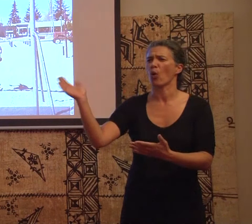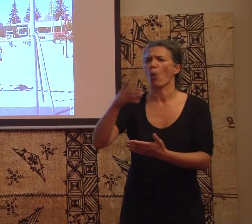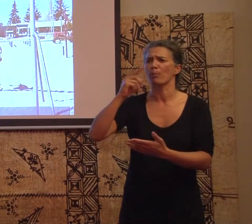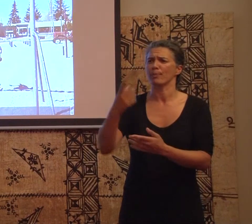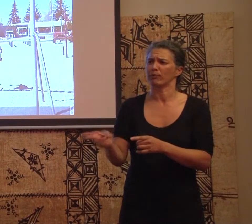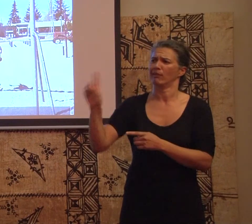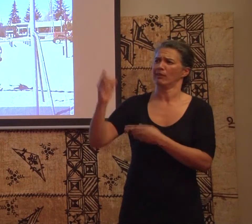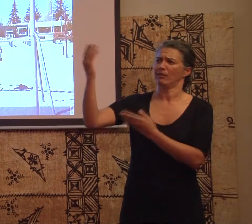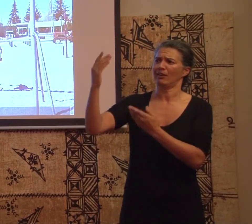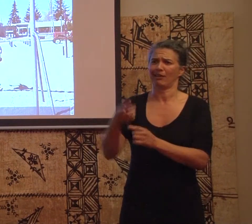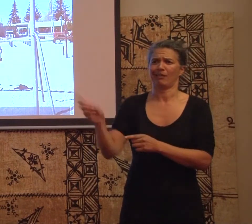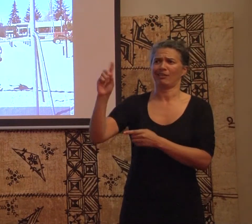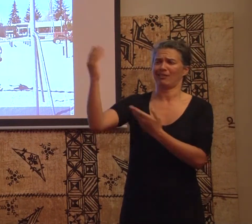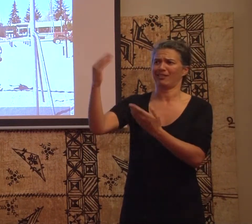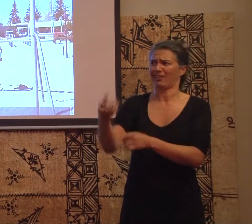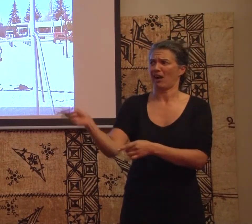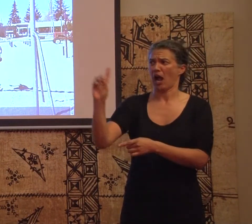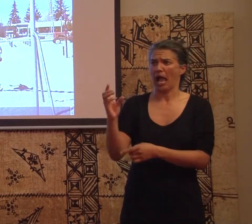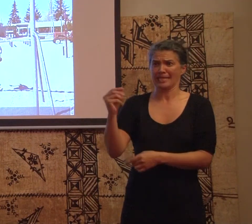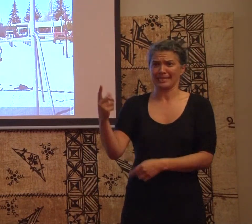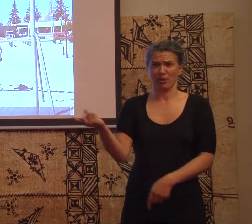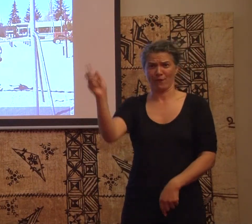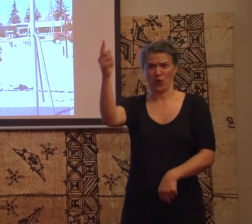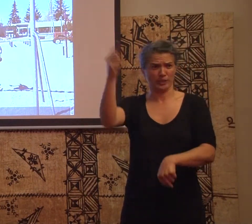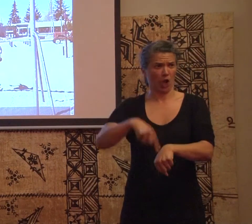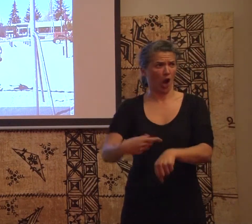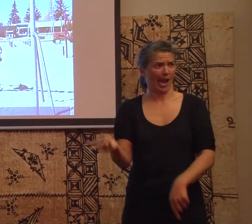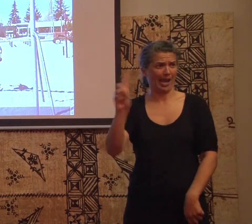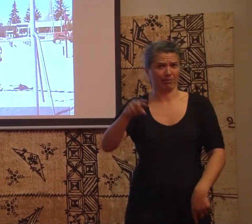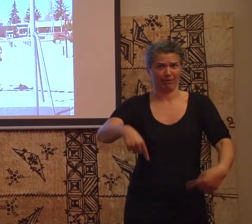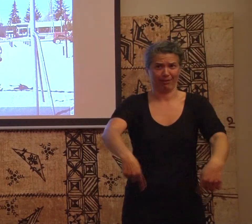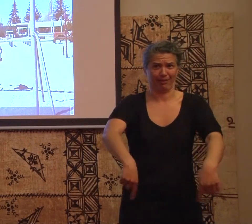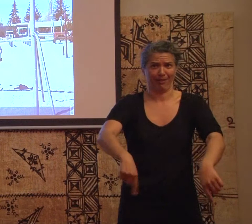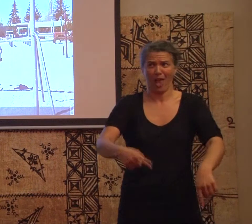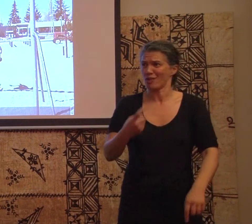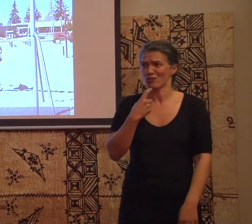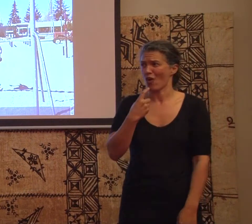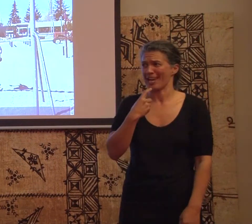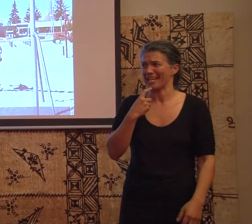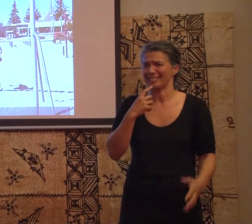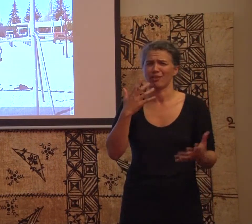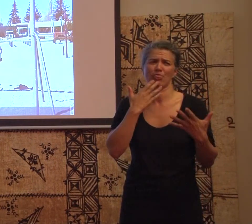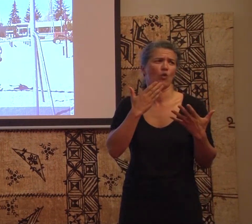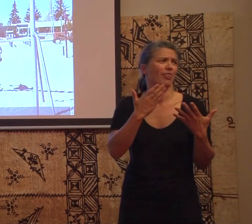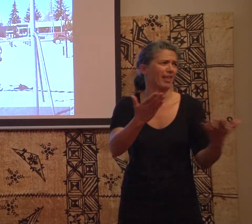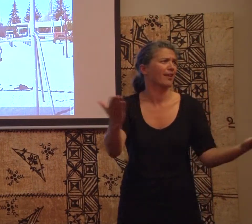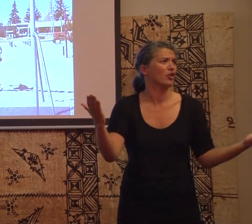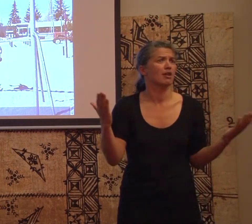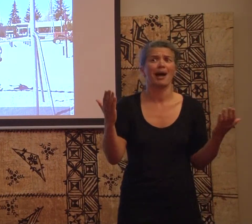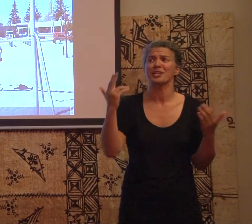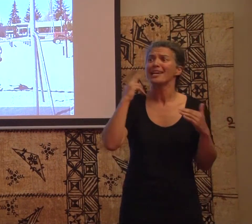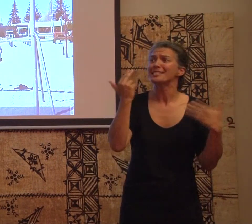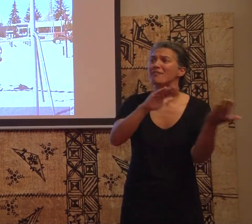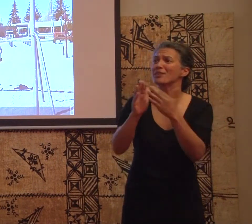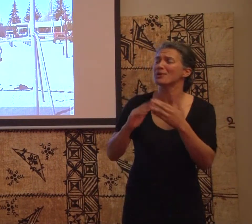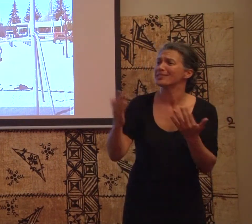and I know some of you for the first time getting up here and speaking. It's not an easy thing to do. So thank you very much, members of the deaf community. Thanks